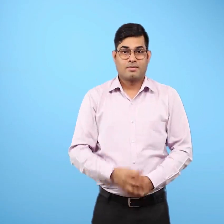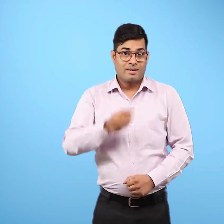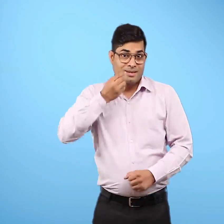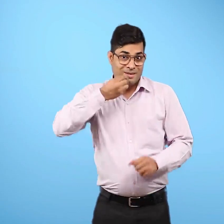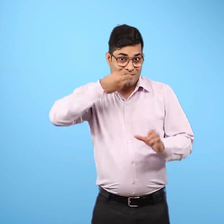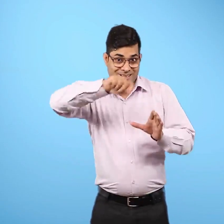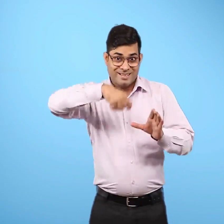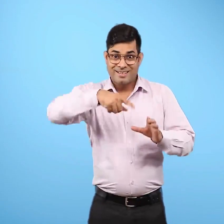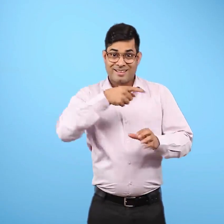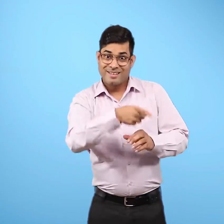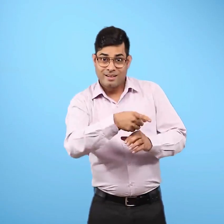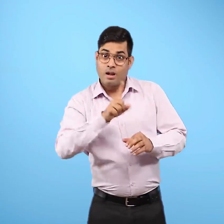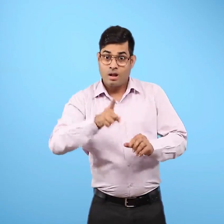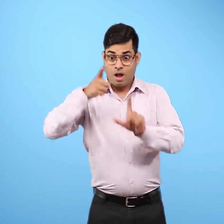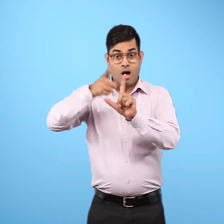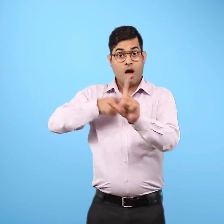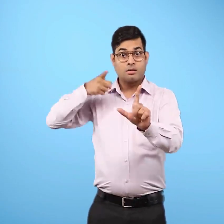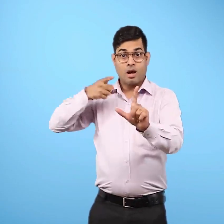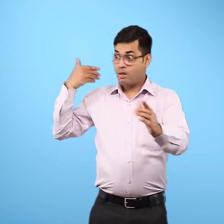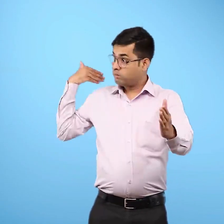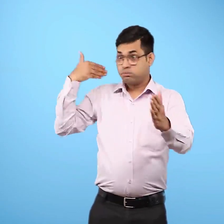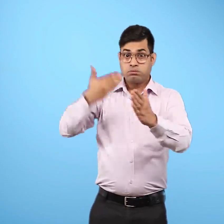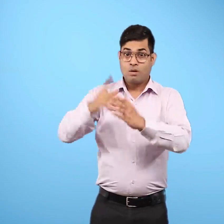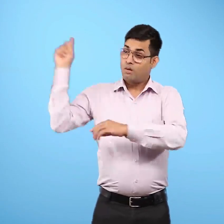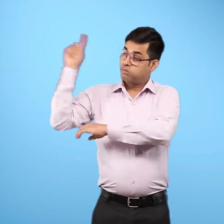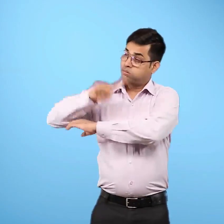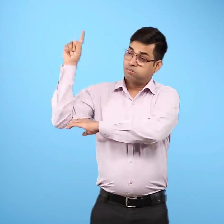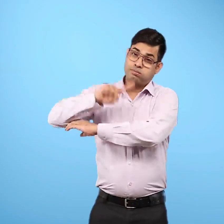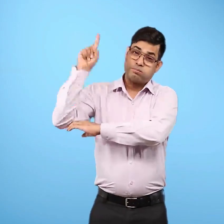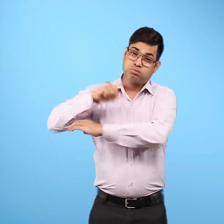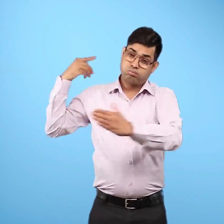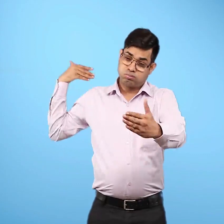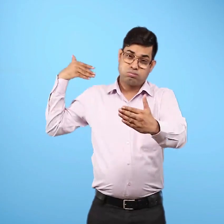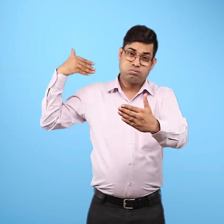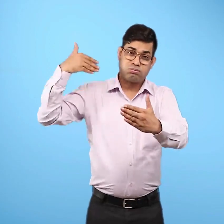If he is called for all days of the year, how much salary will he get?